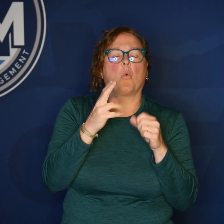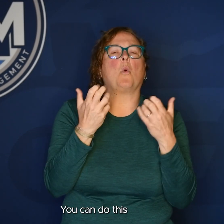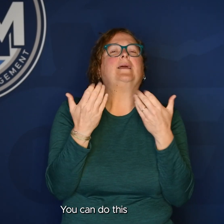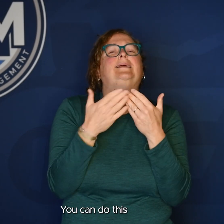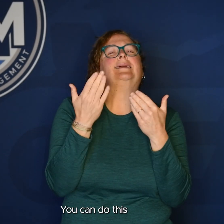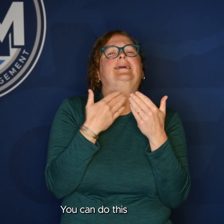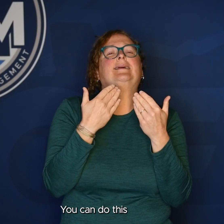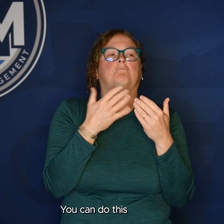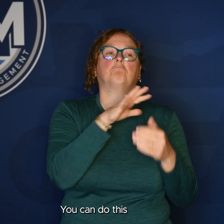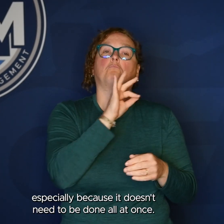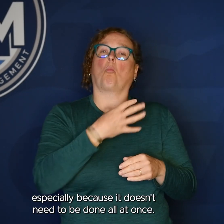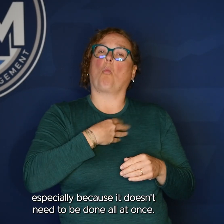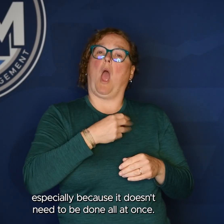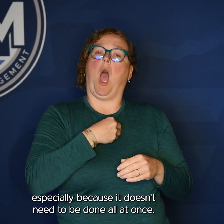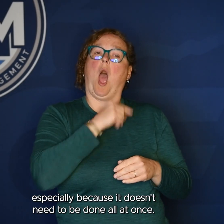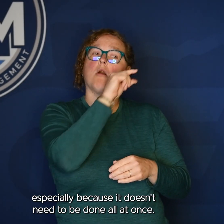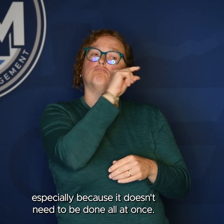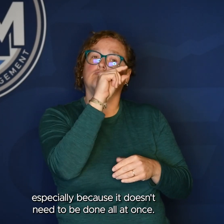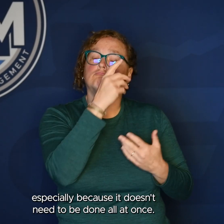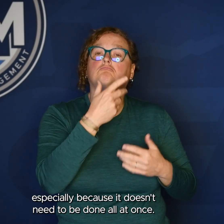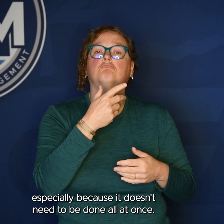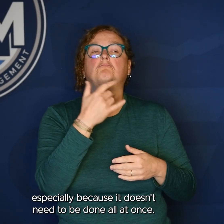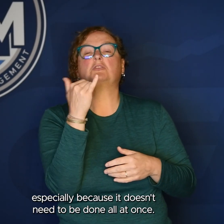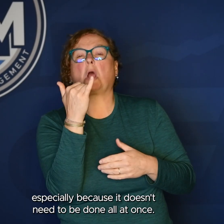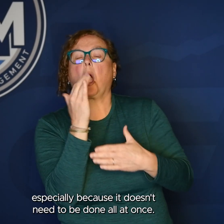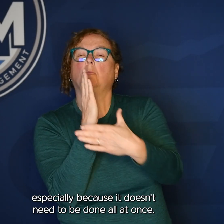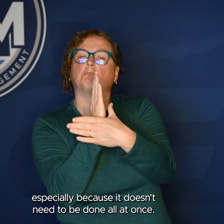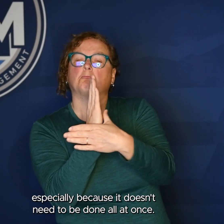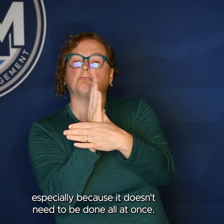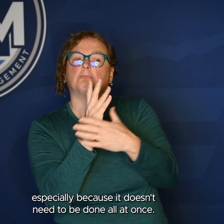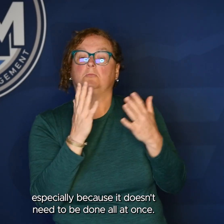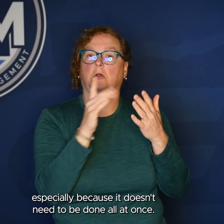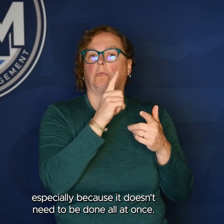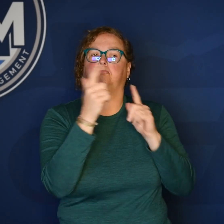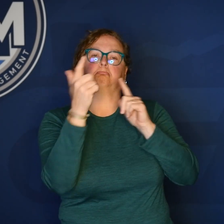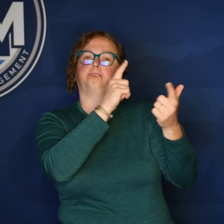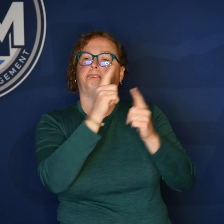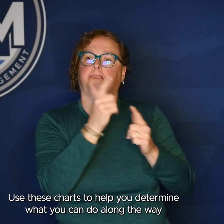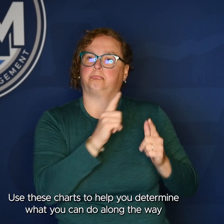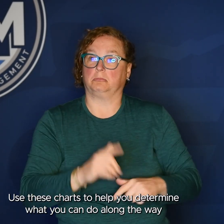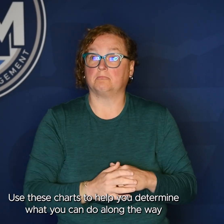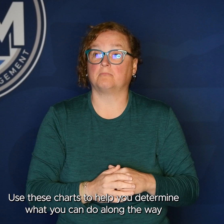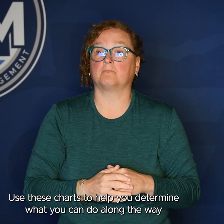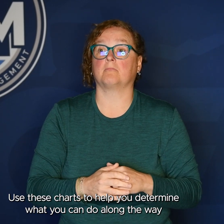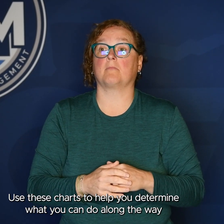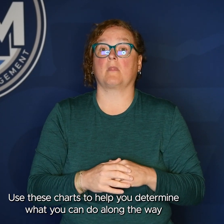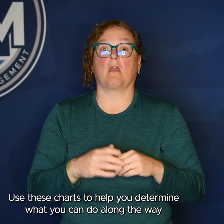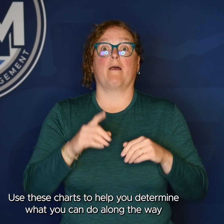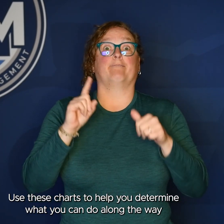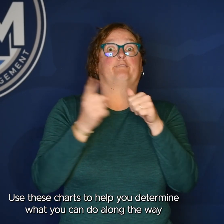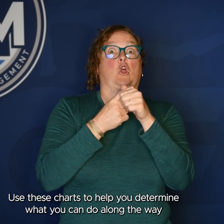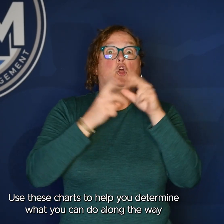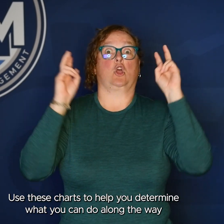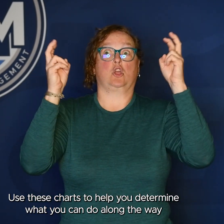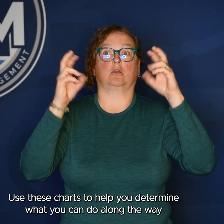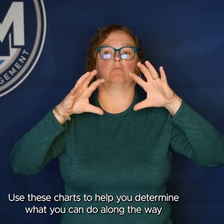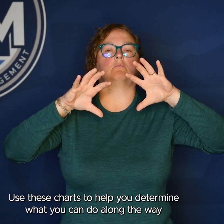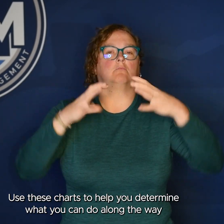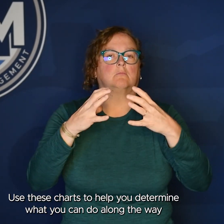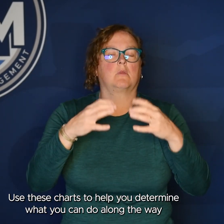You can do this, especially because it doesn't need to be done all at once. Use these charts to help you determine what you can do along